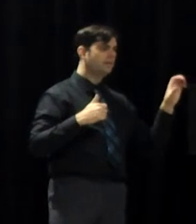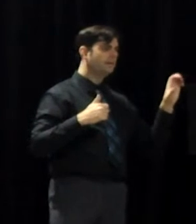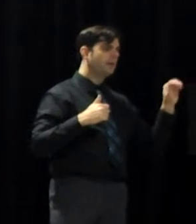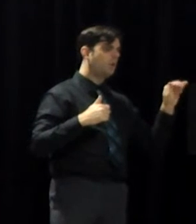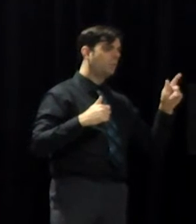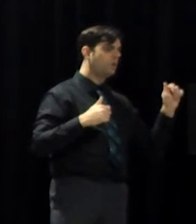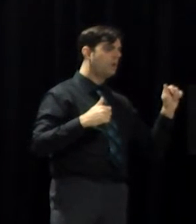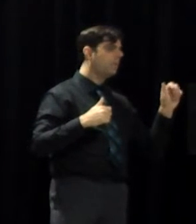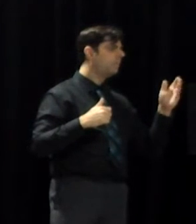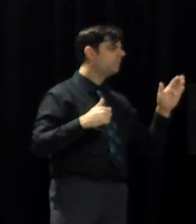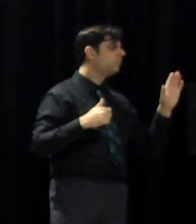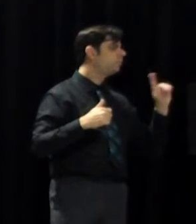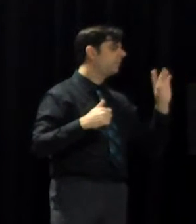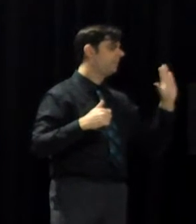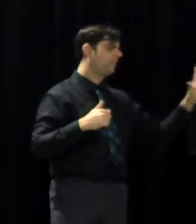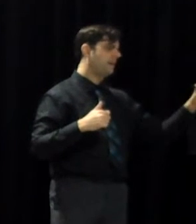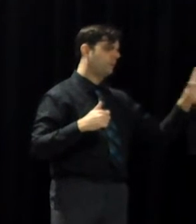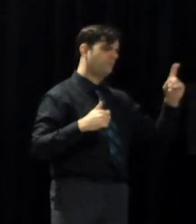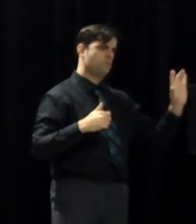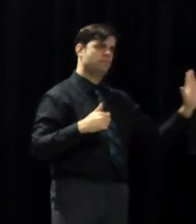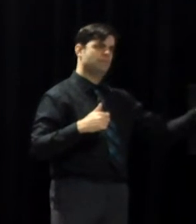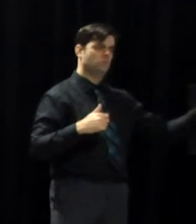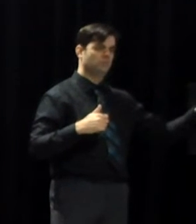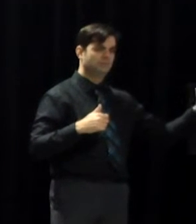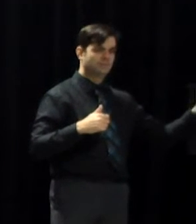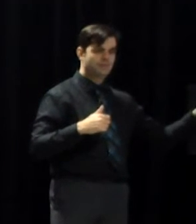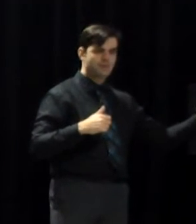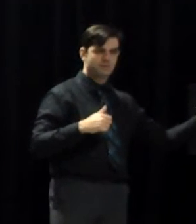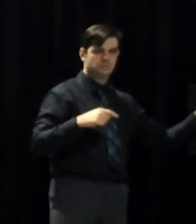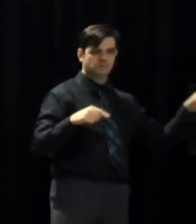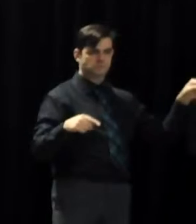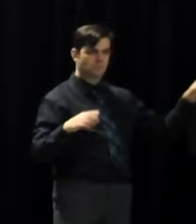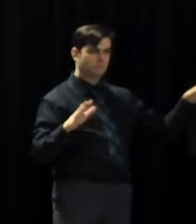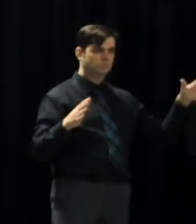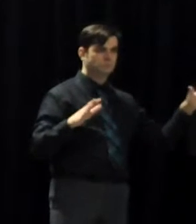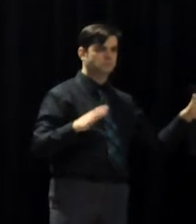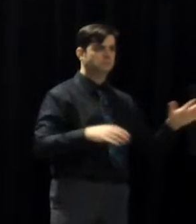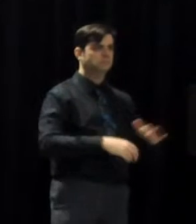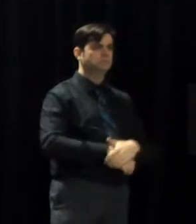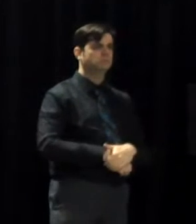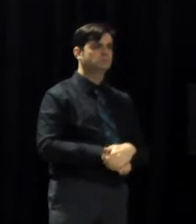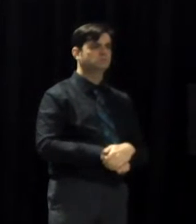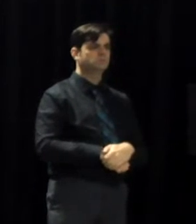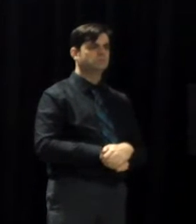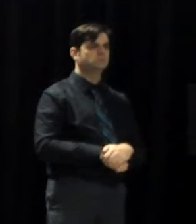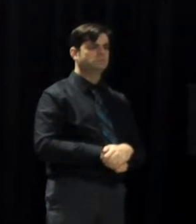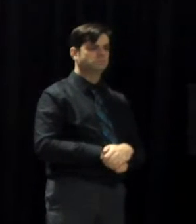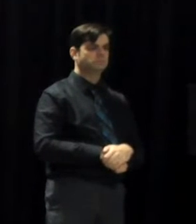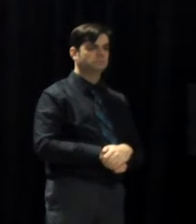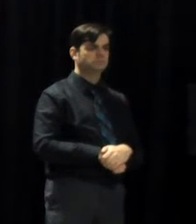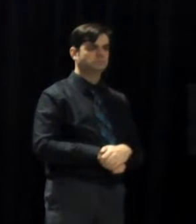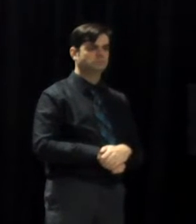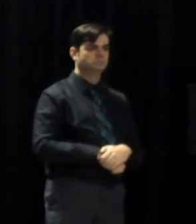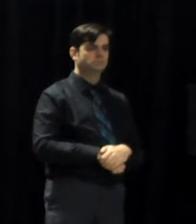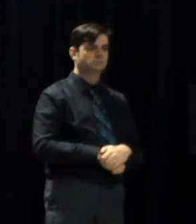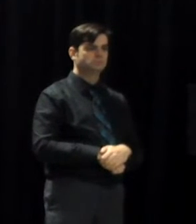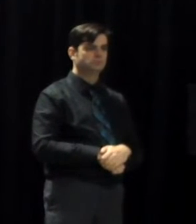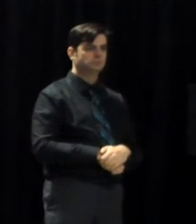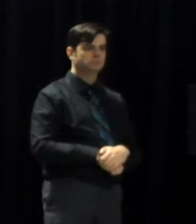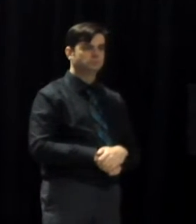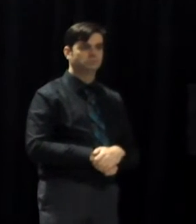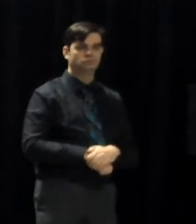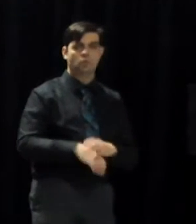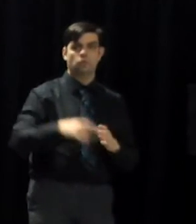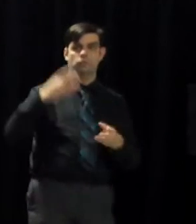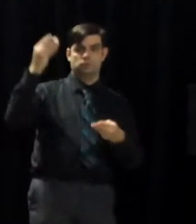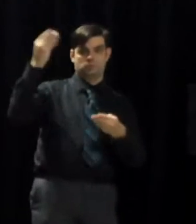morning, and now we do our investigations, and part of that is making sure they're in the right county, and you transfer them out, and then that's your number.